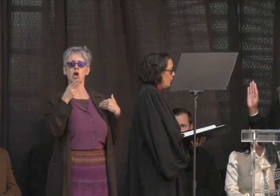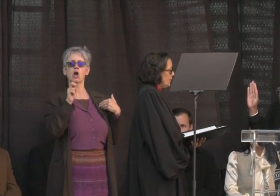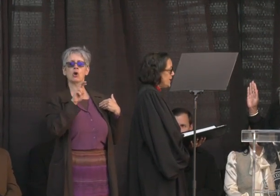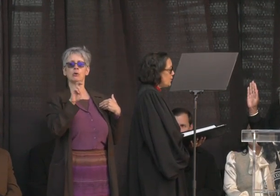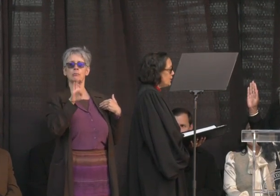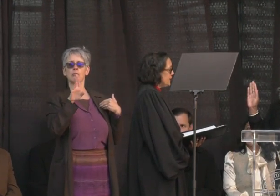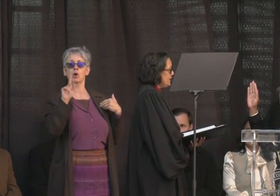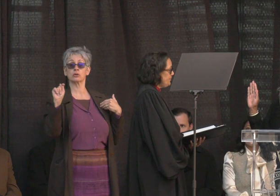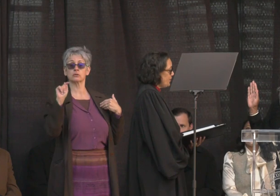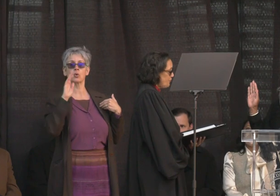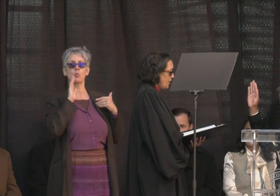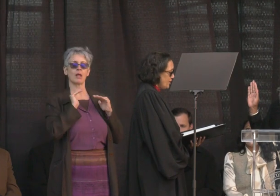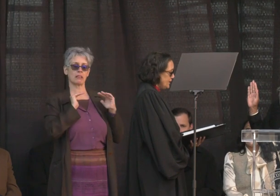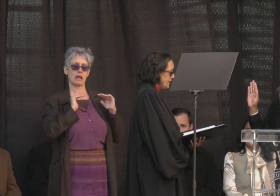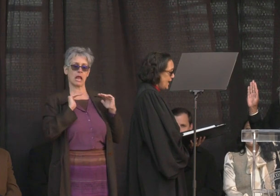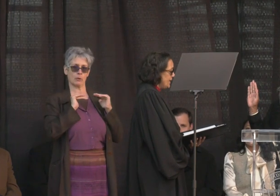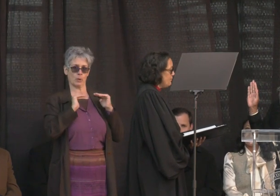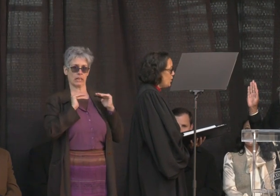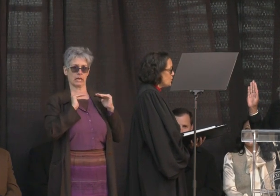I, Tina Herbert,